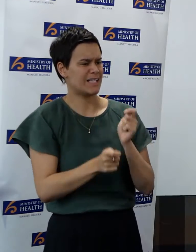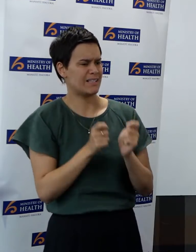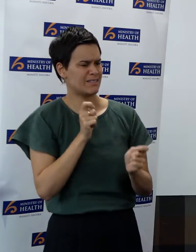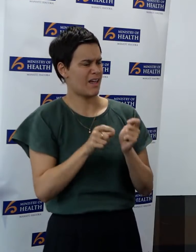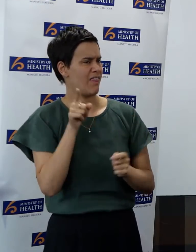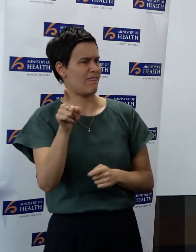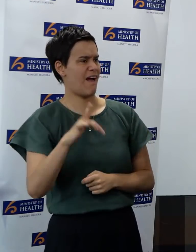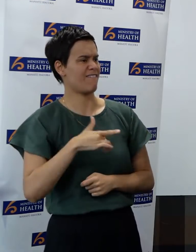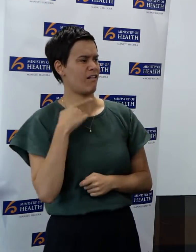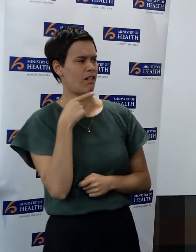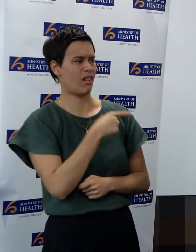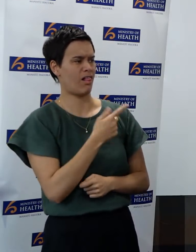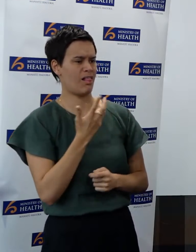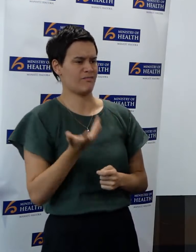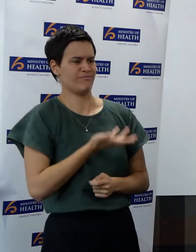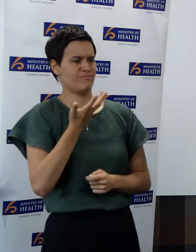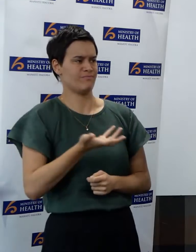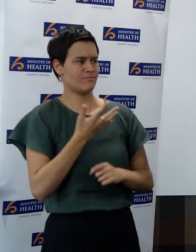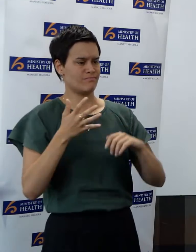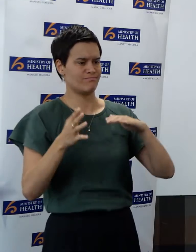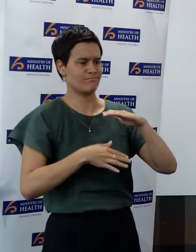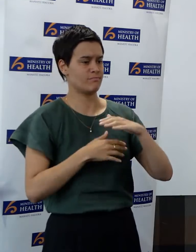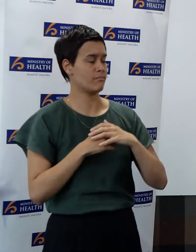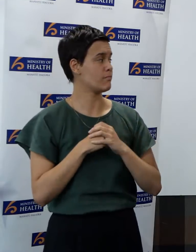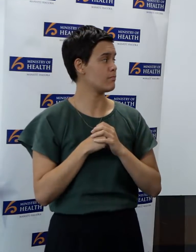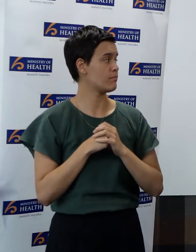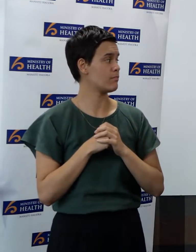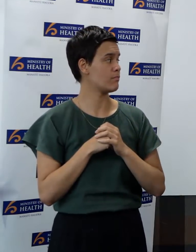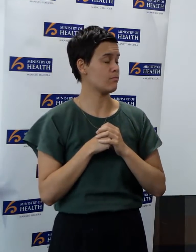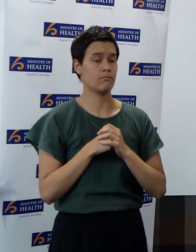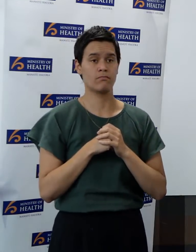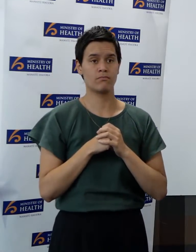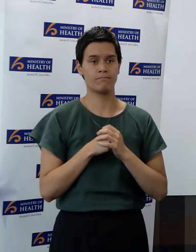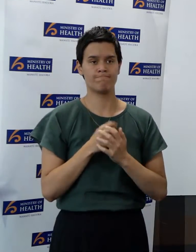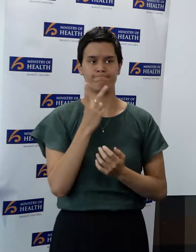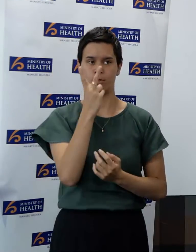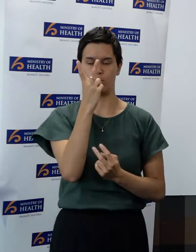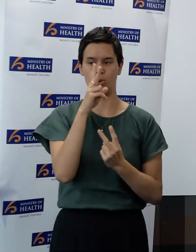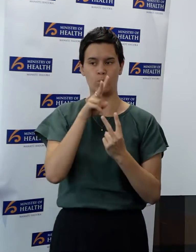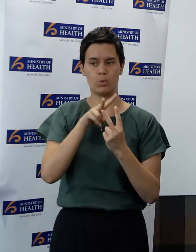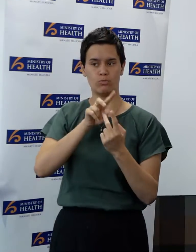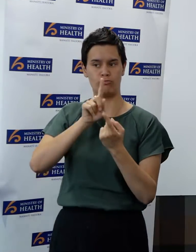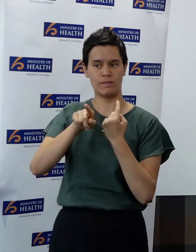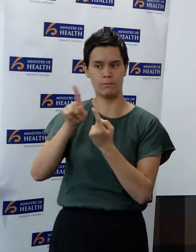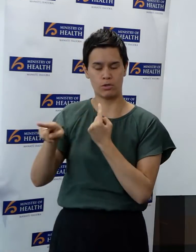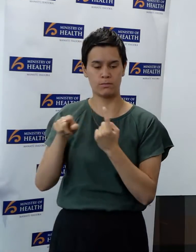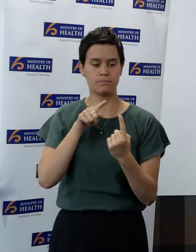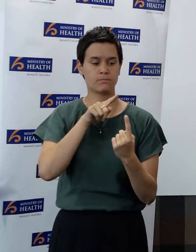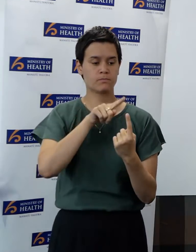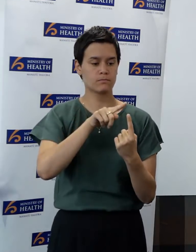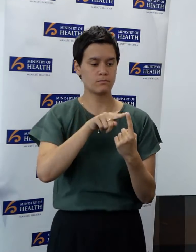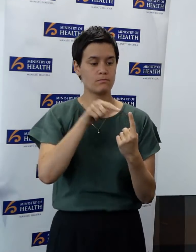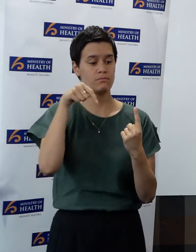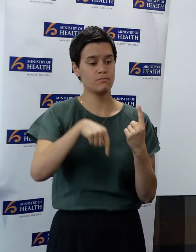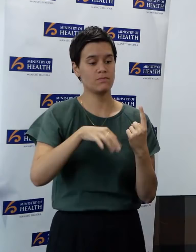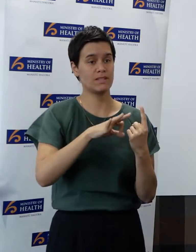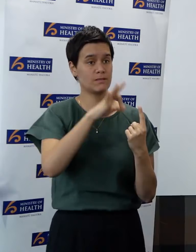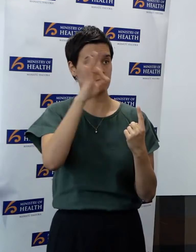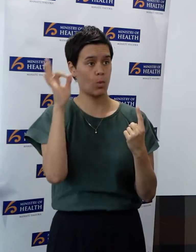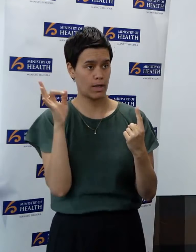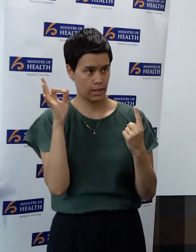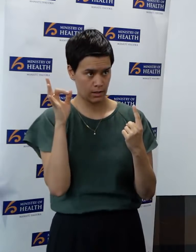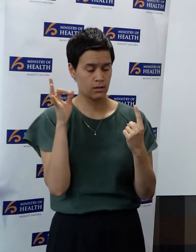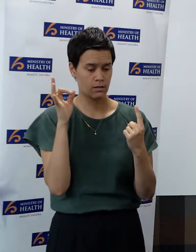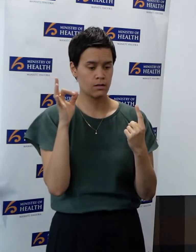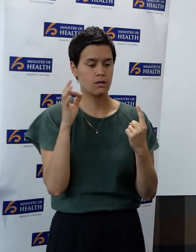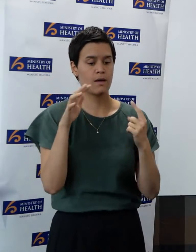reaction to that? So I think 2 points I'd like to make here. The first is this morning in his declaration of that FEC, the Public